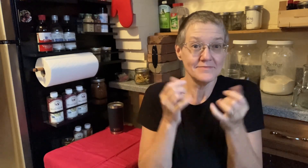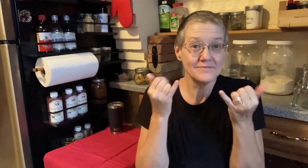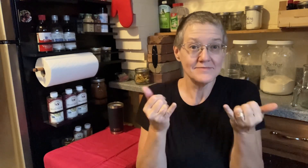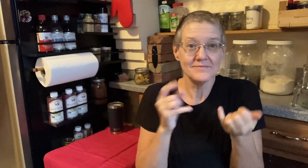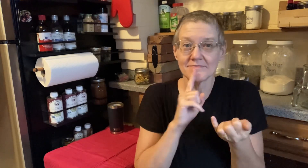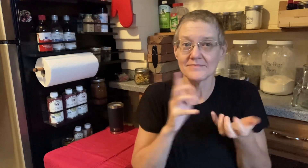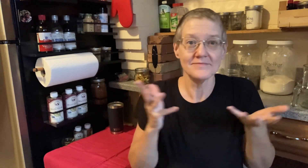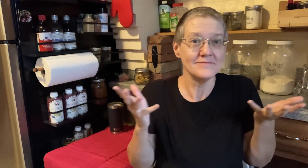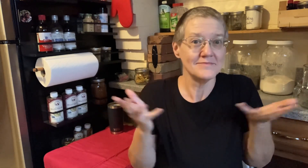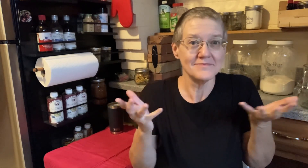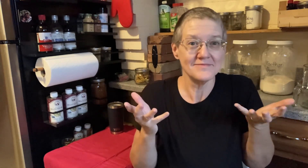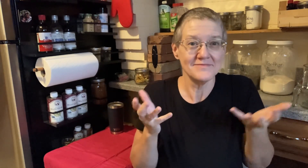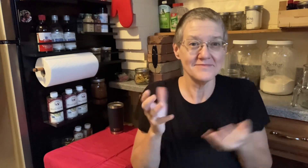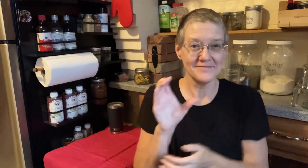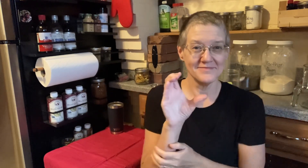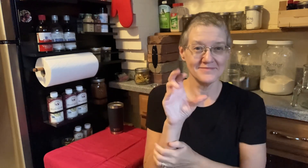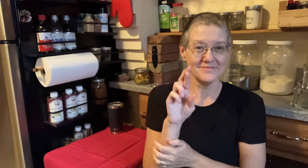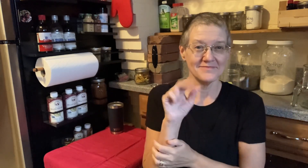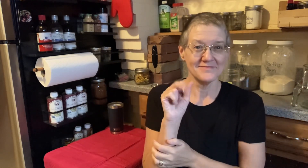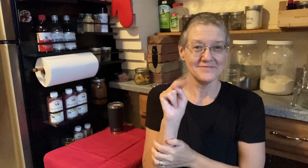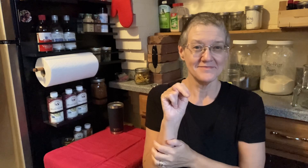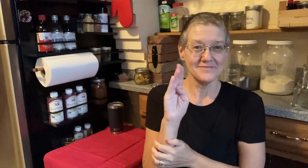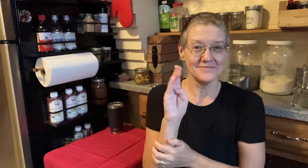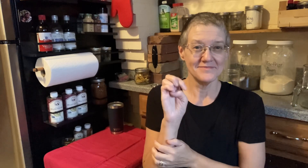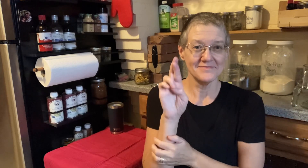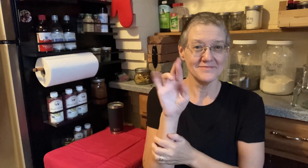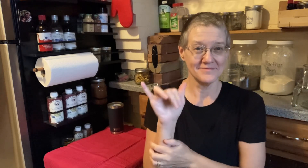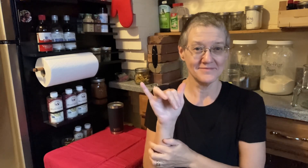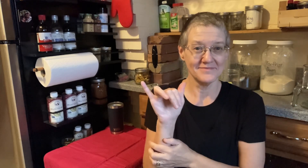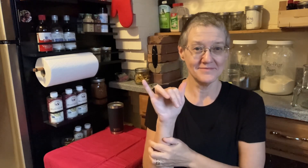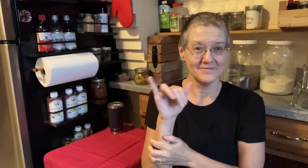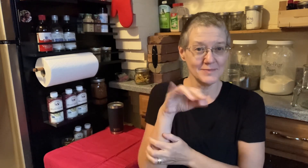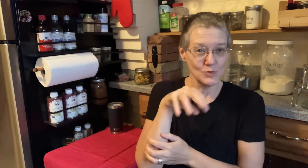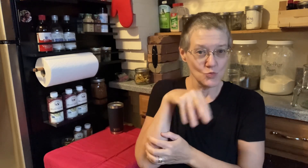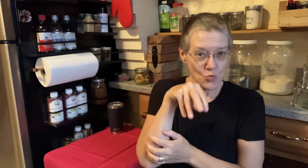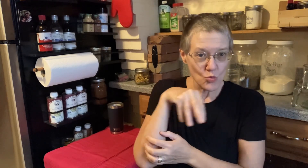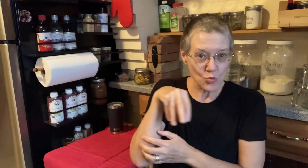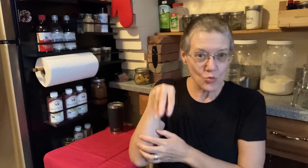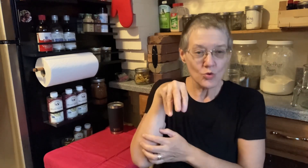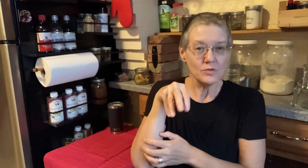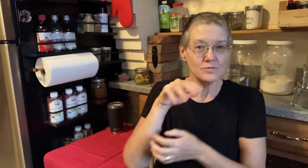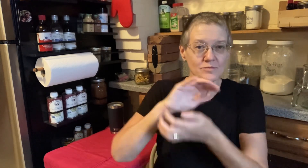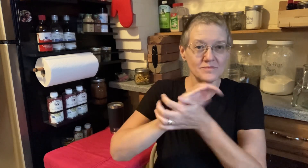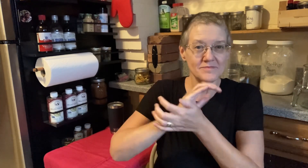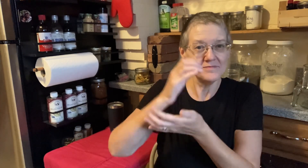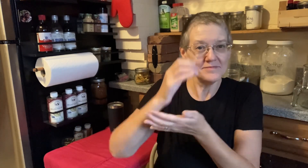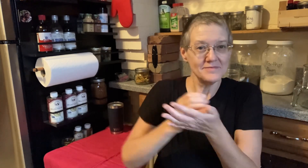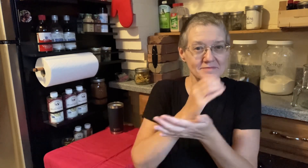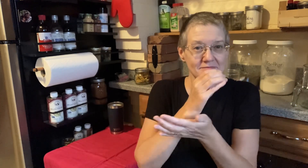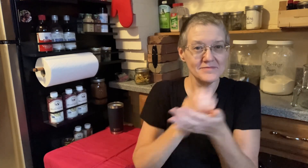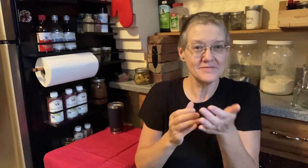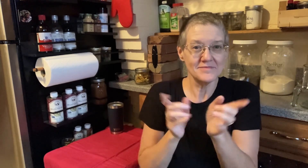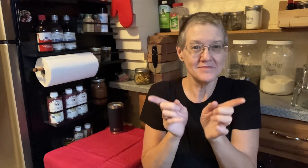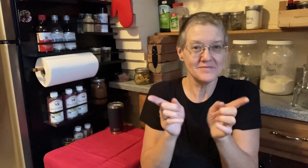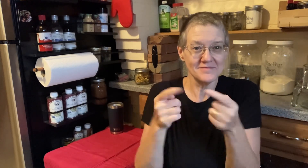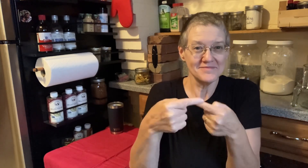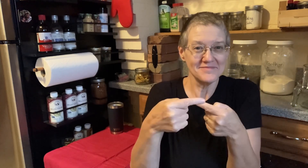Thanksgiving desserts. We're going to make cranberry swirl cheesecake bars.